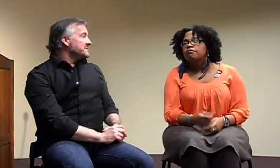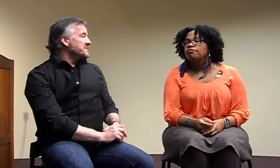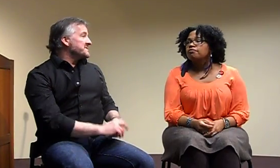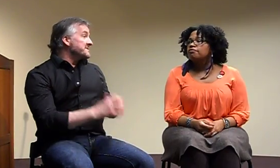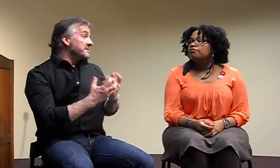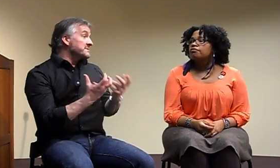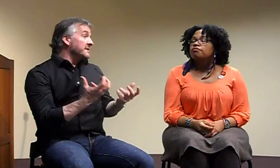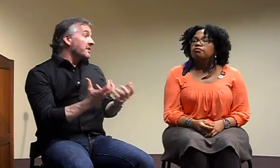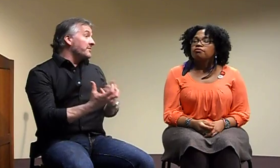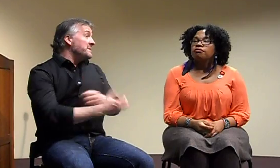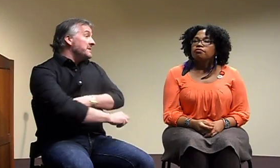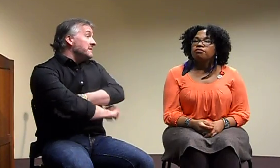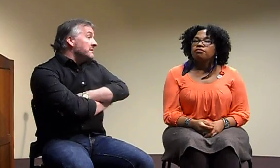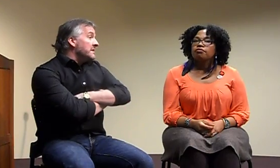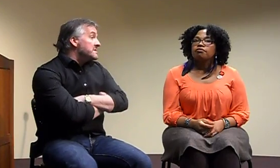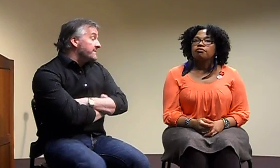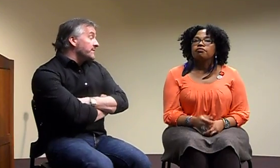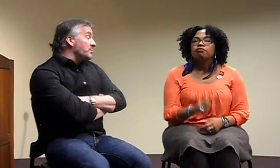Just as there was a lot of me in a different way